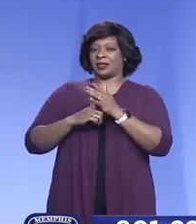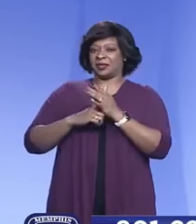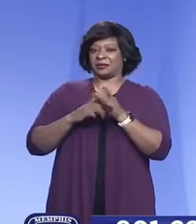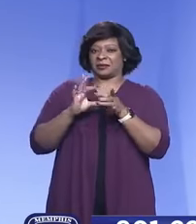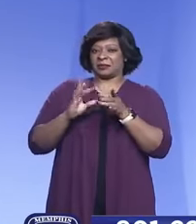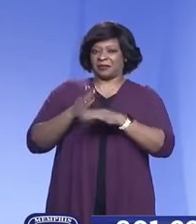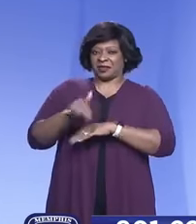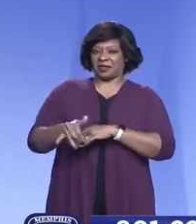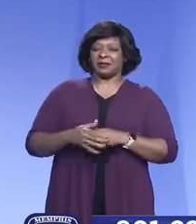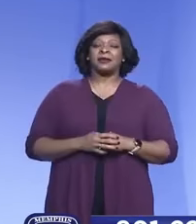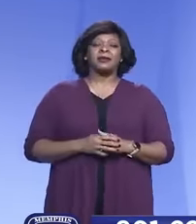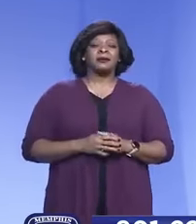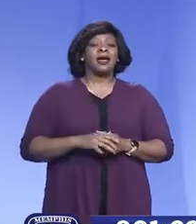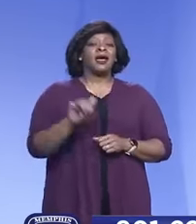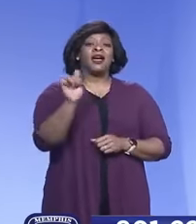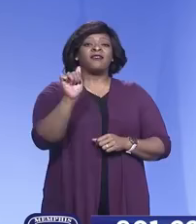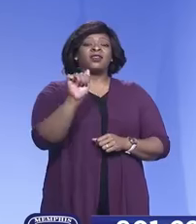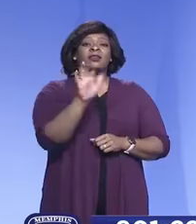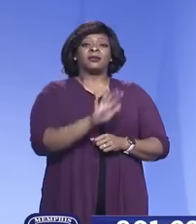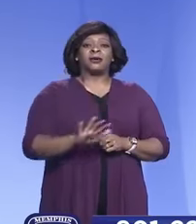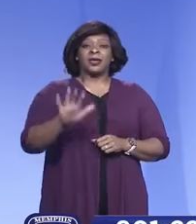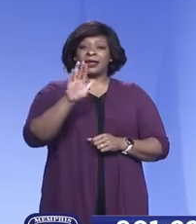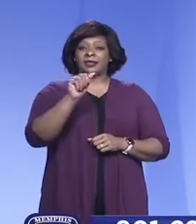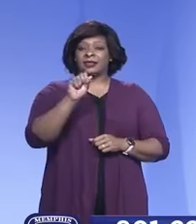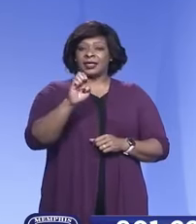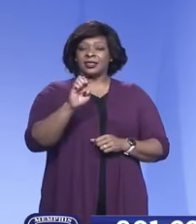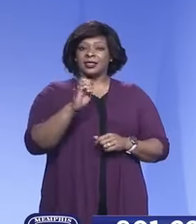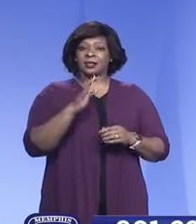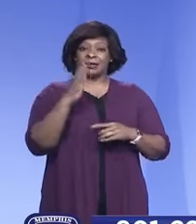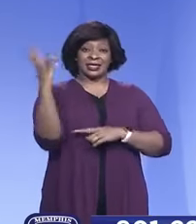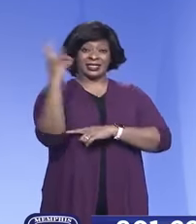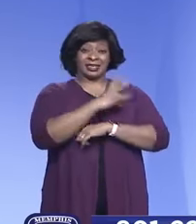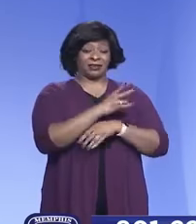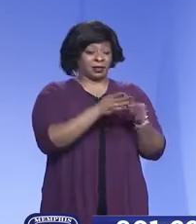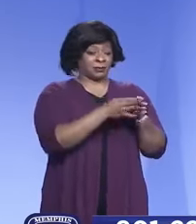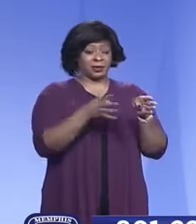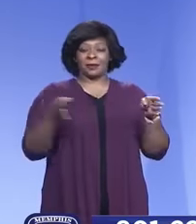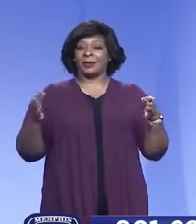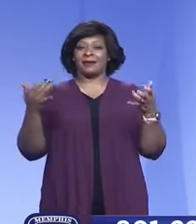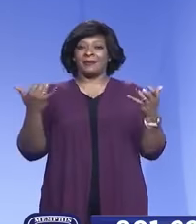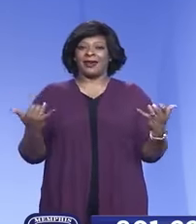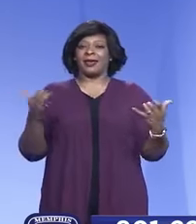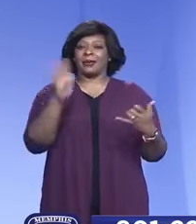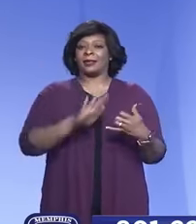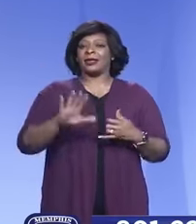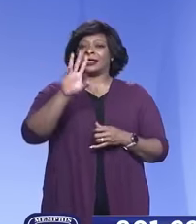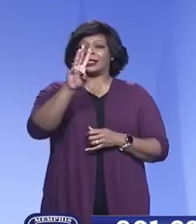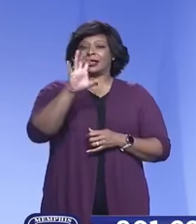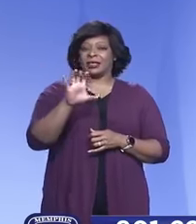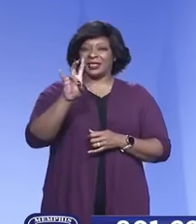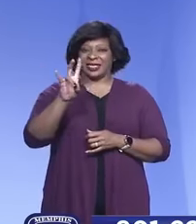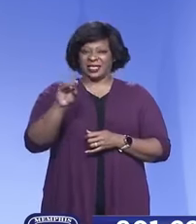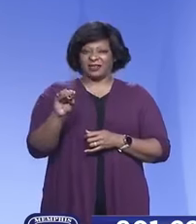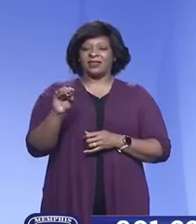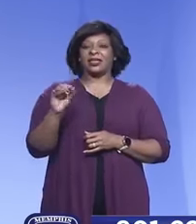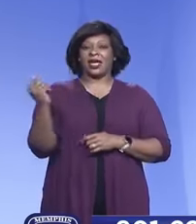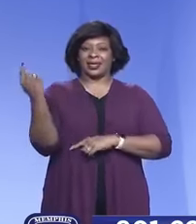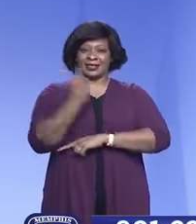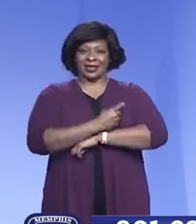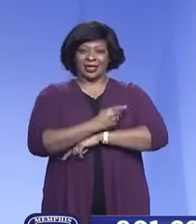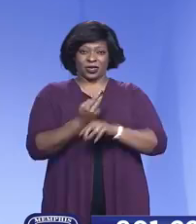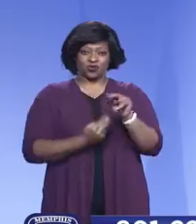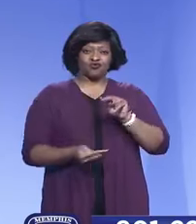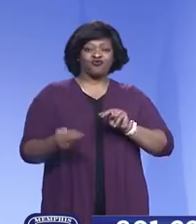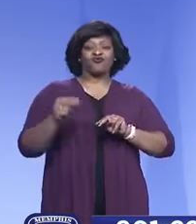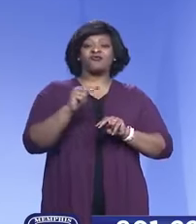general. Our average of cases over a 7-day period is now at 670. That's